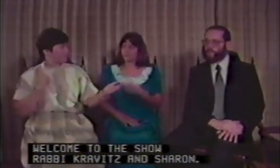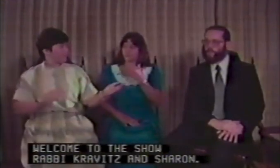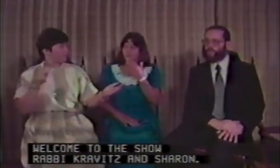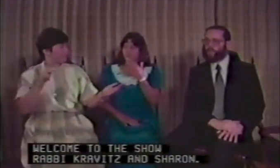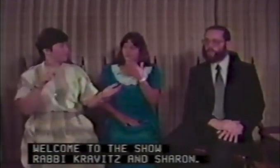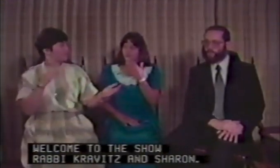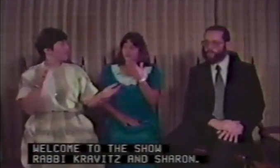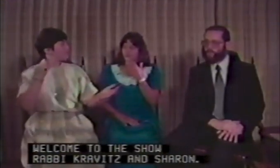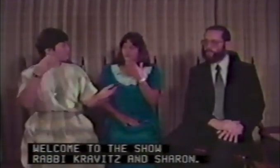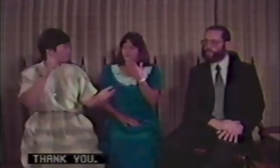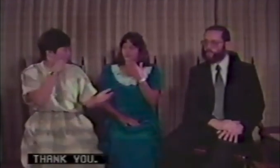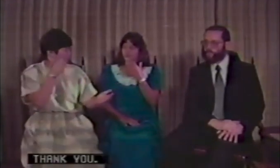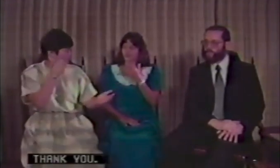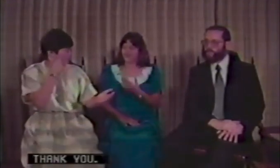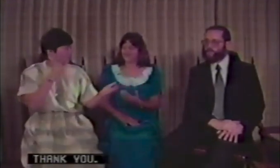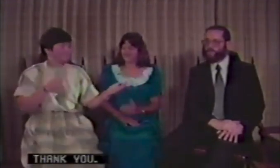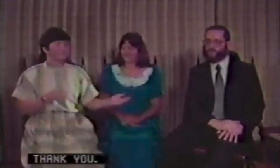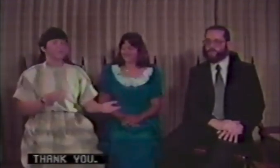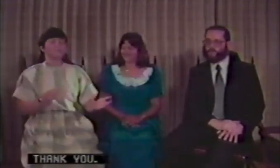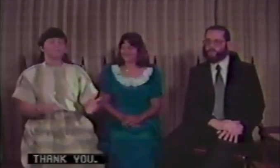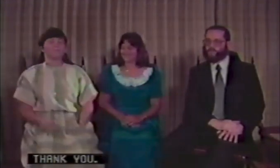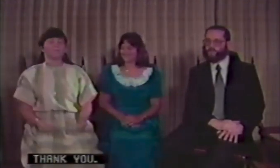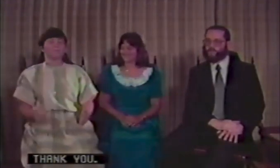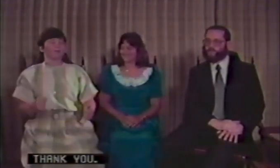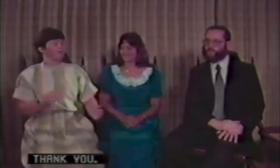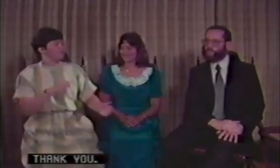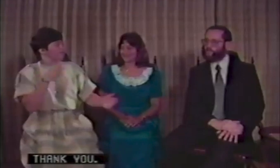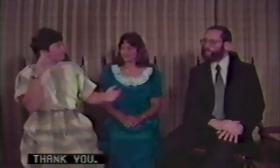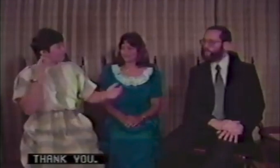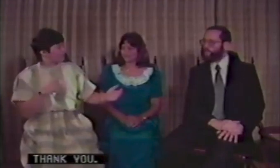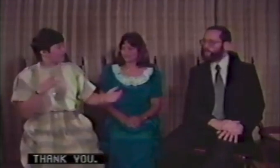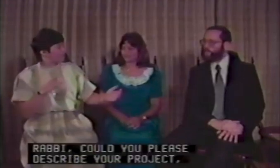Rabbi Kravitz and Sharon. Thank you. Rabbi,